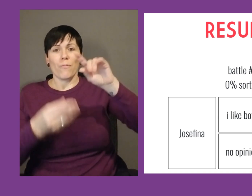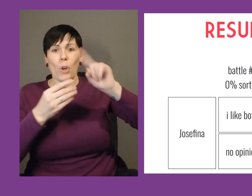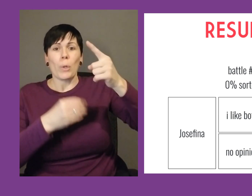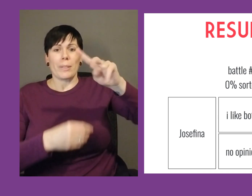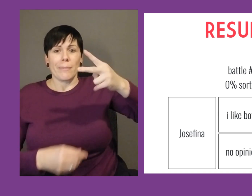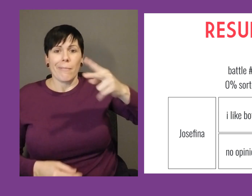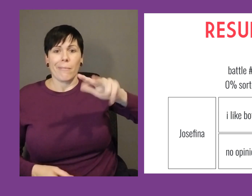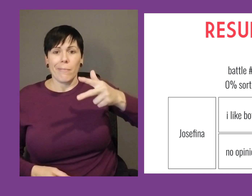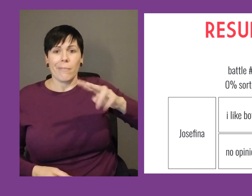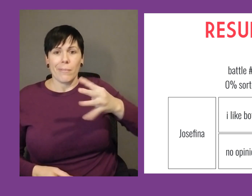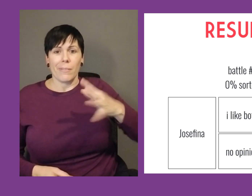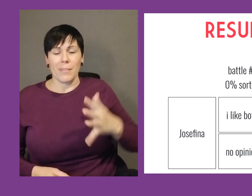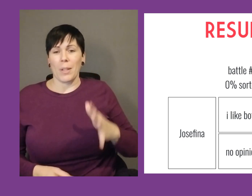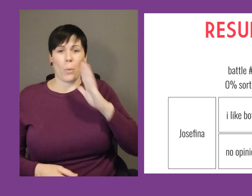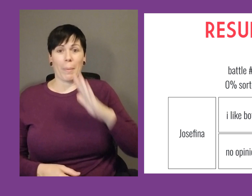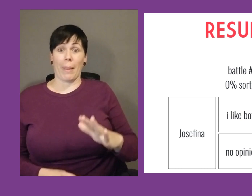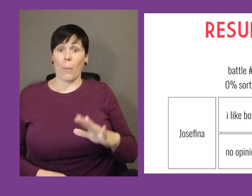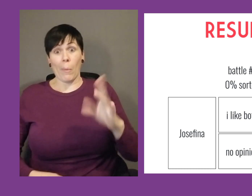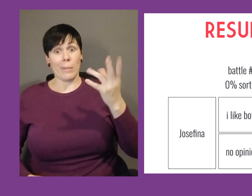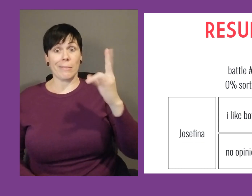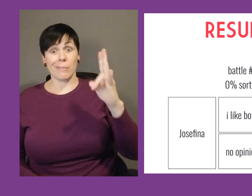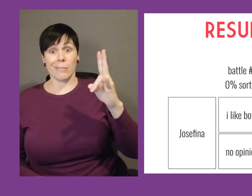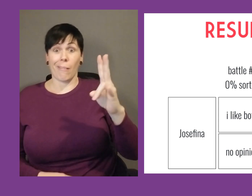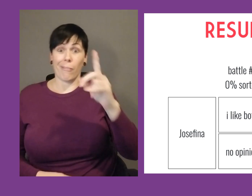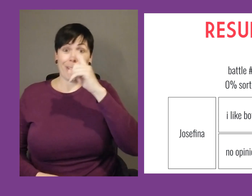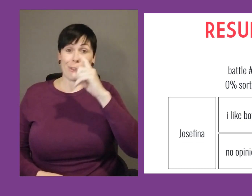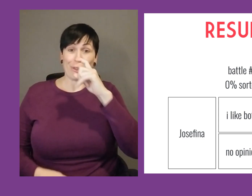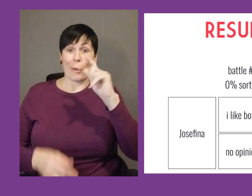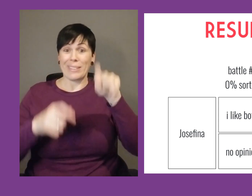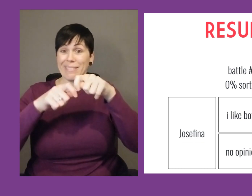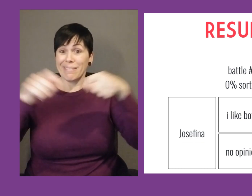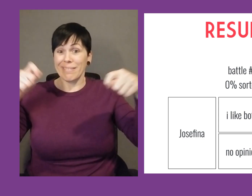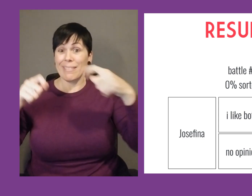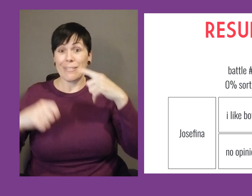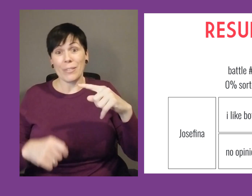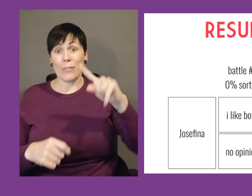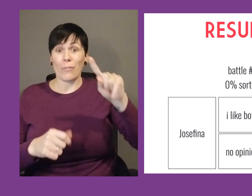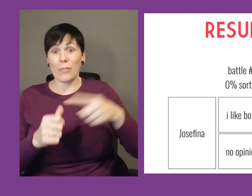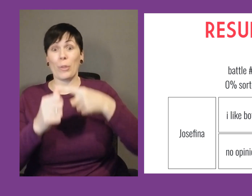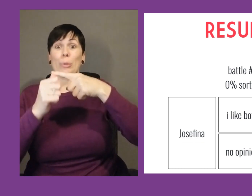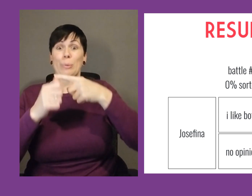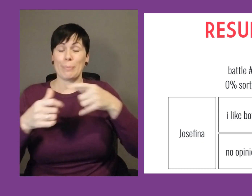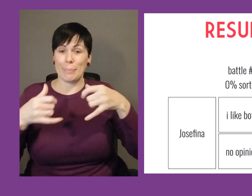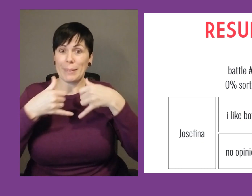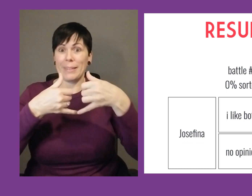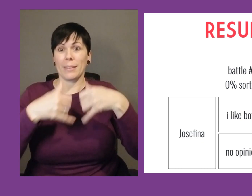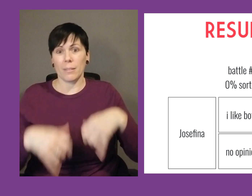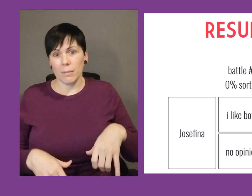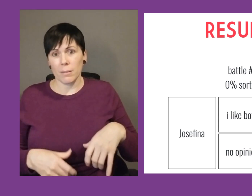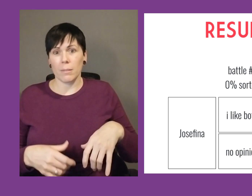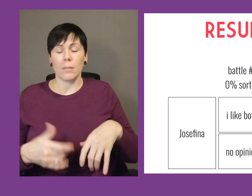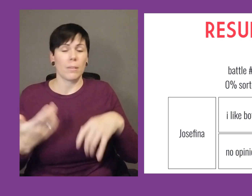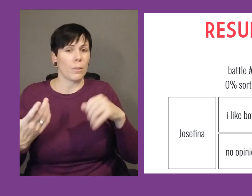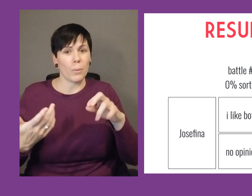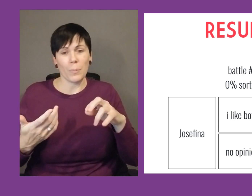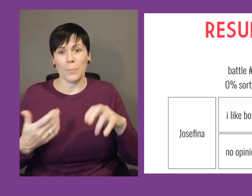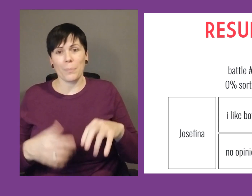place. And so the next doll is like, then you had 14 that tied for 18th place or something like